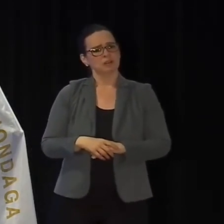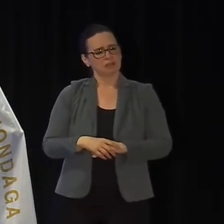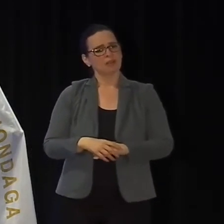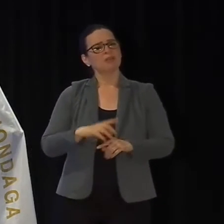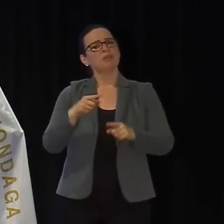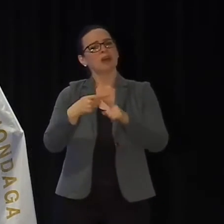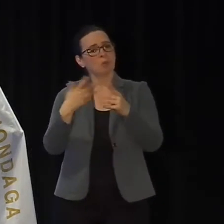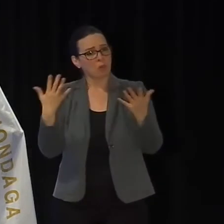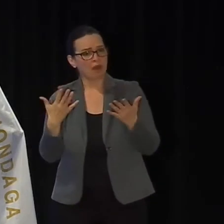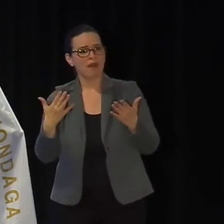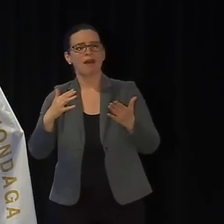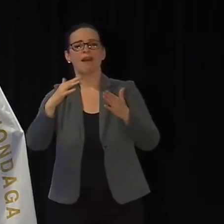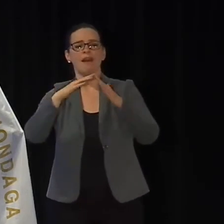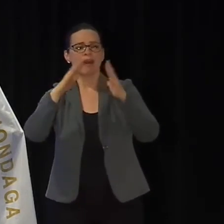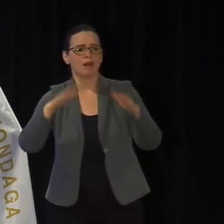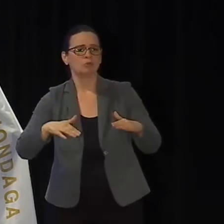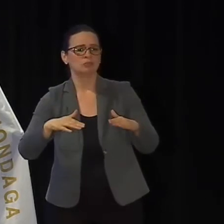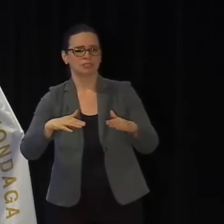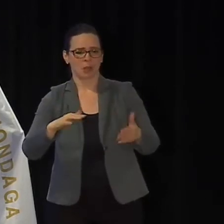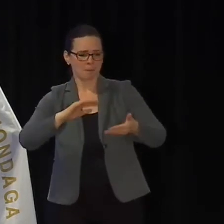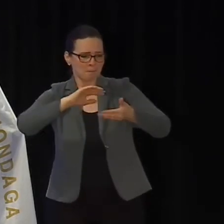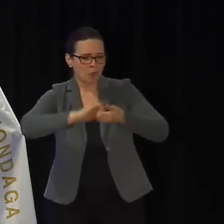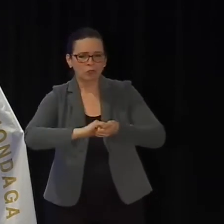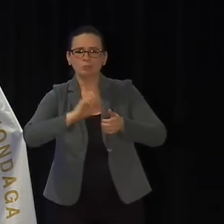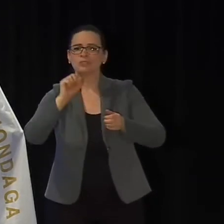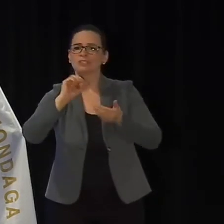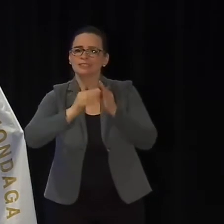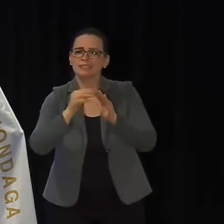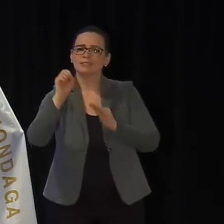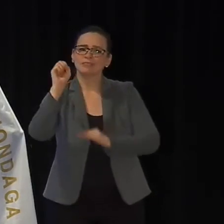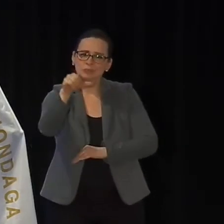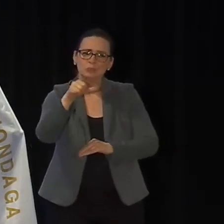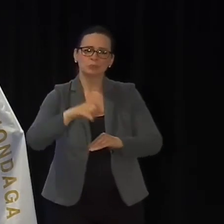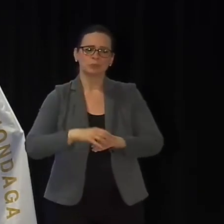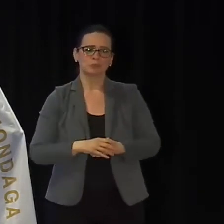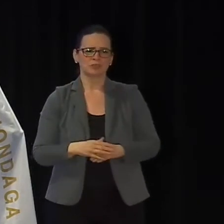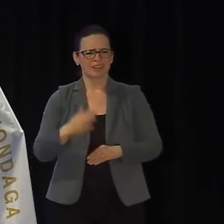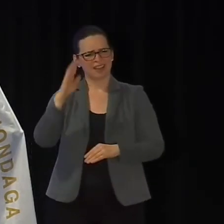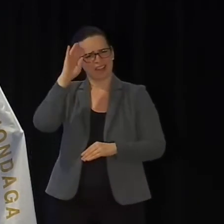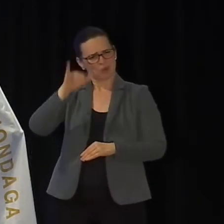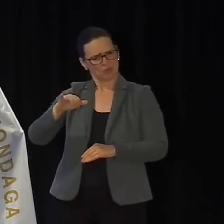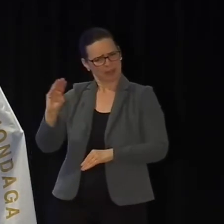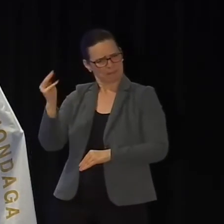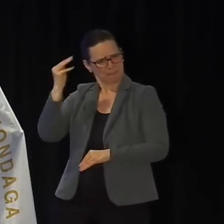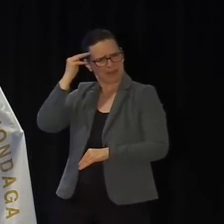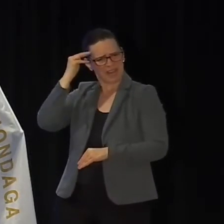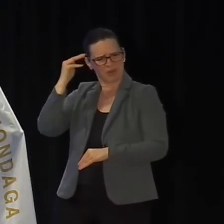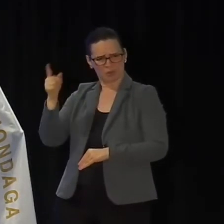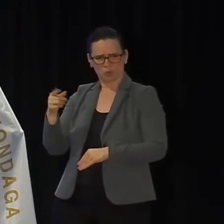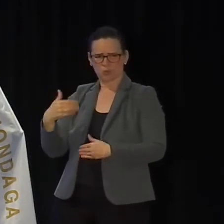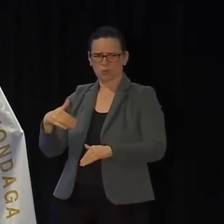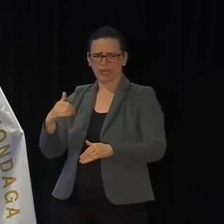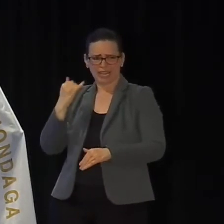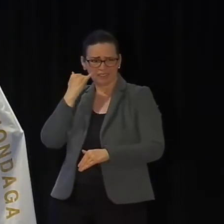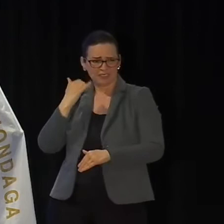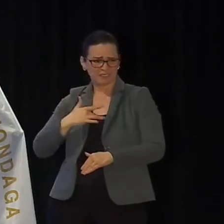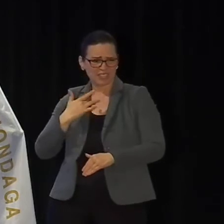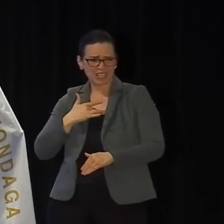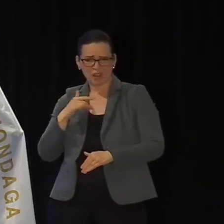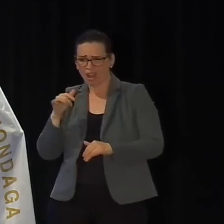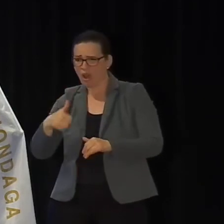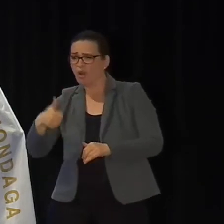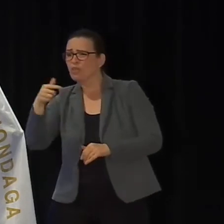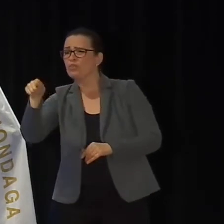Syracuse. And certainly I know the mayor, if he feels that there's another property that is in a similar situation, will let us know